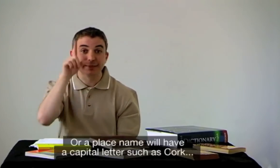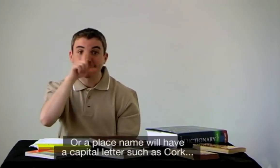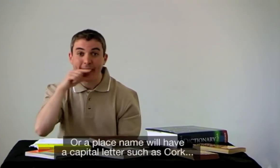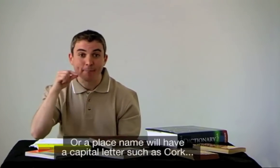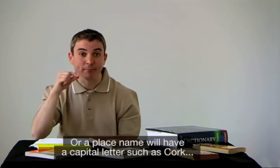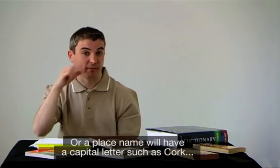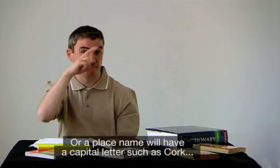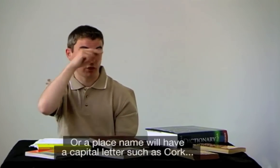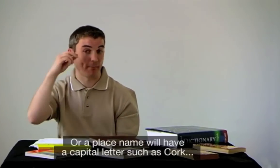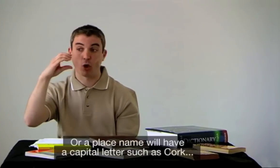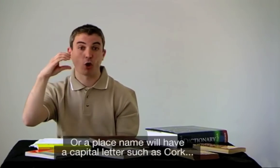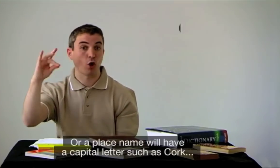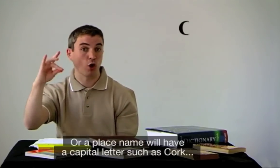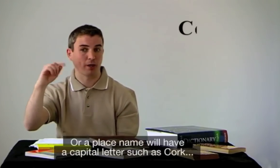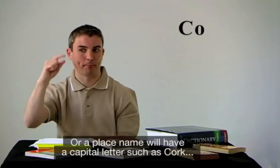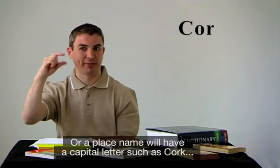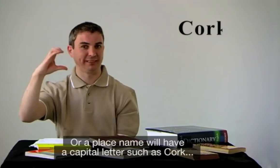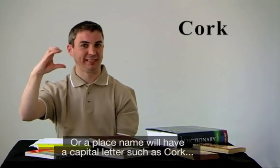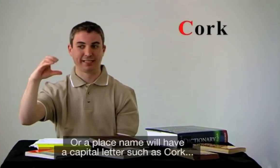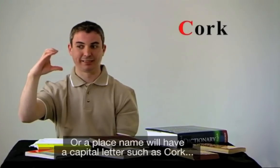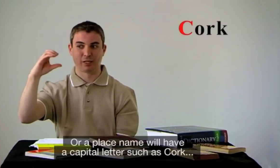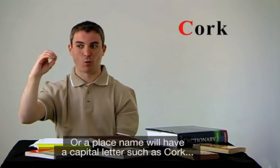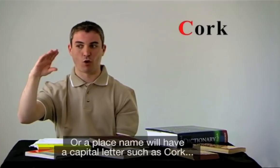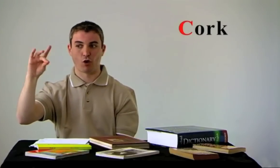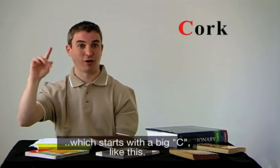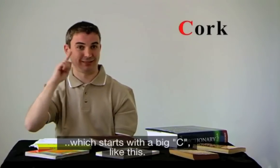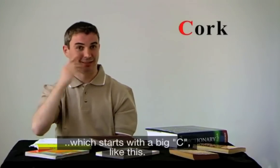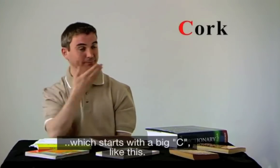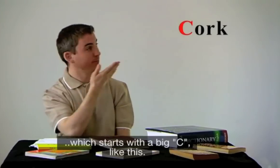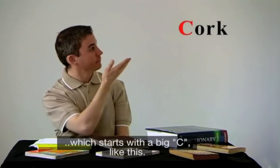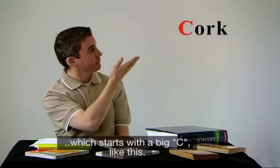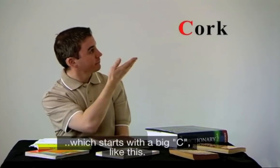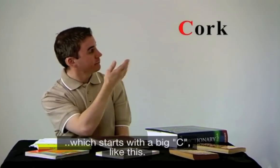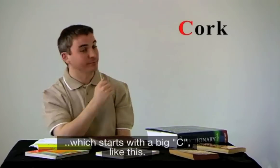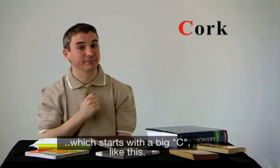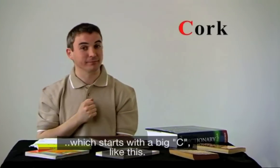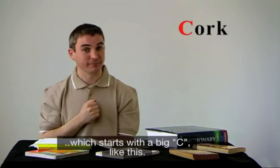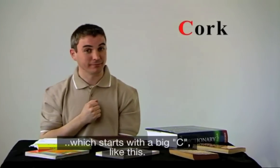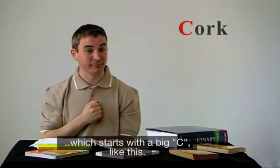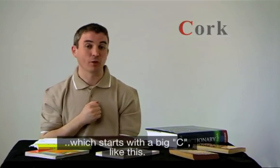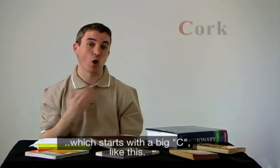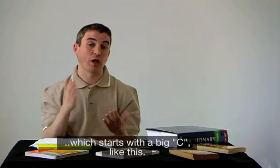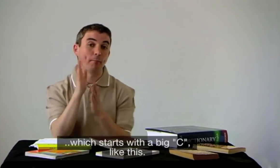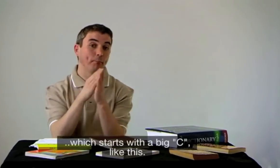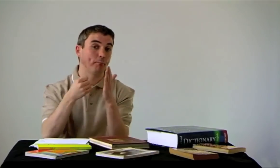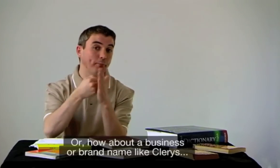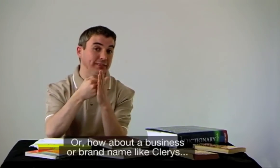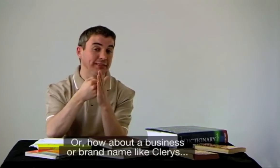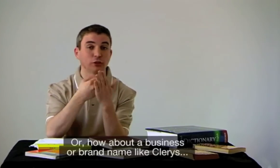Or a place name will have a capital letter, such as Cork, which starts with a big C, like this. Or how about